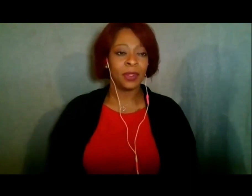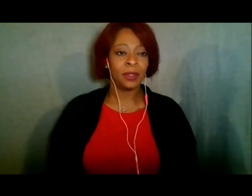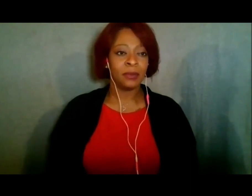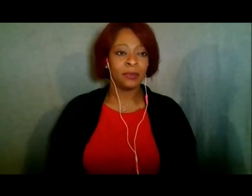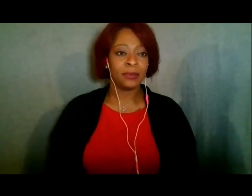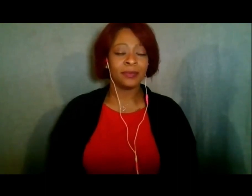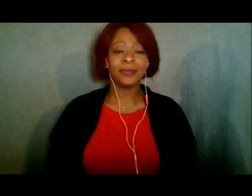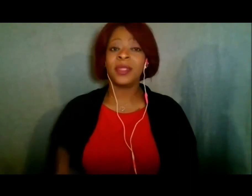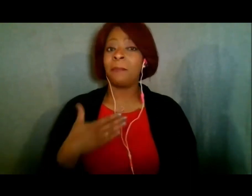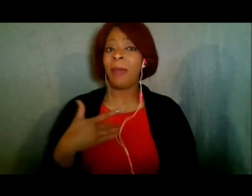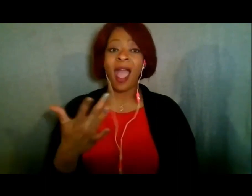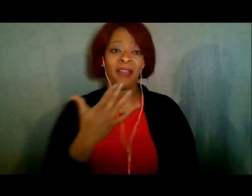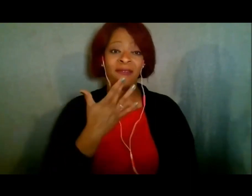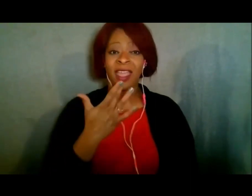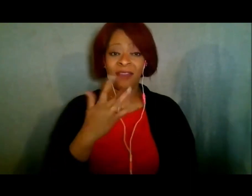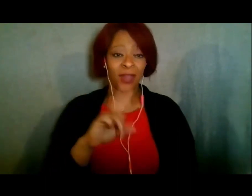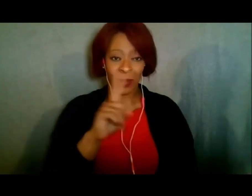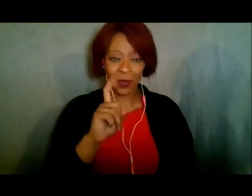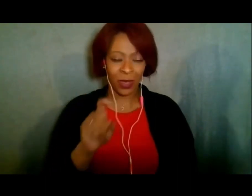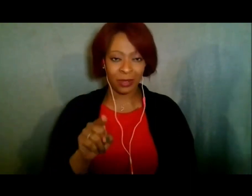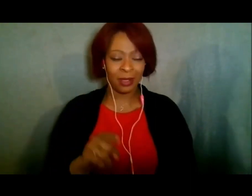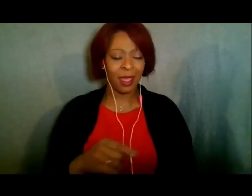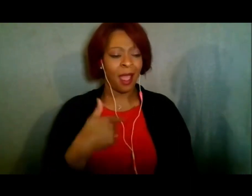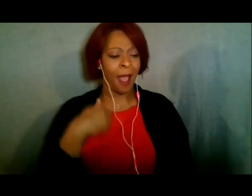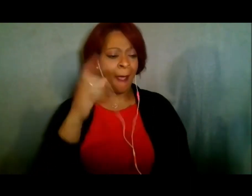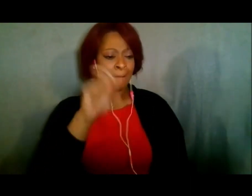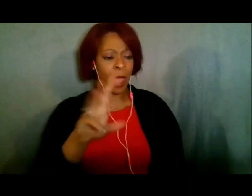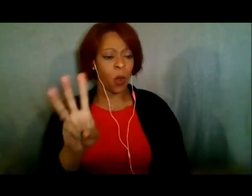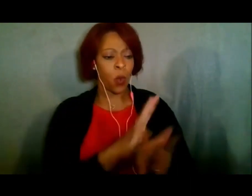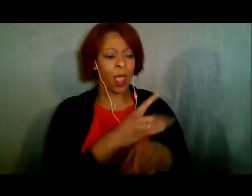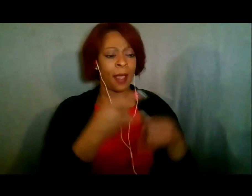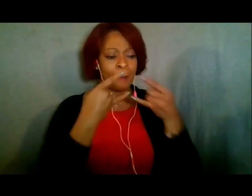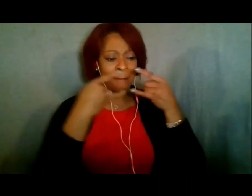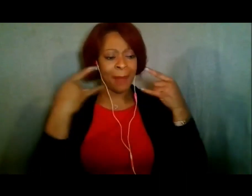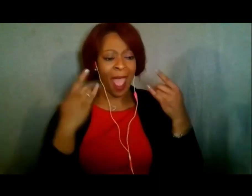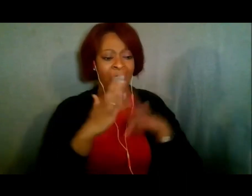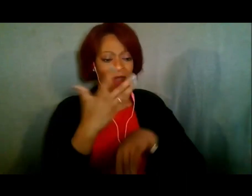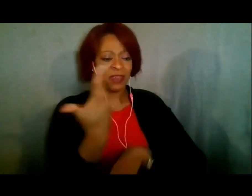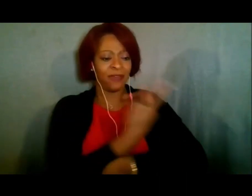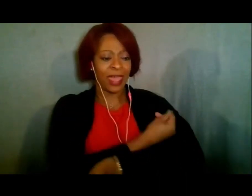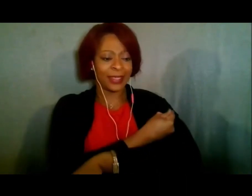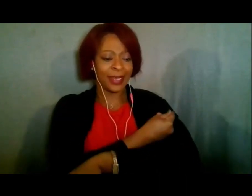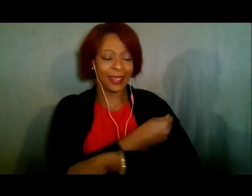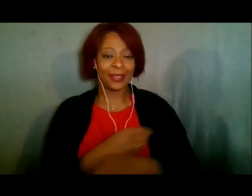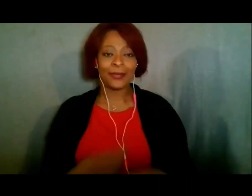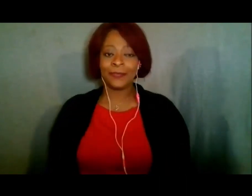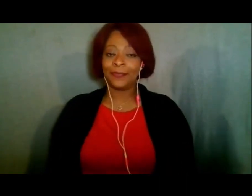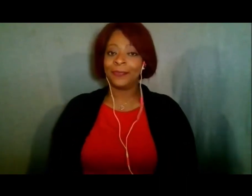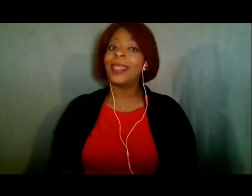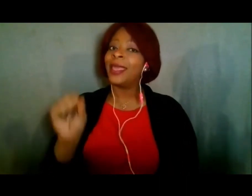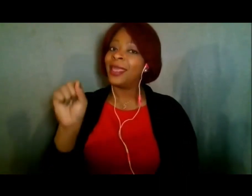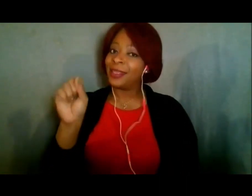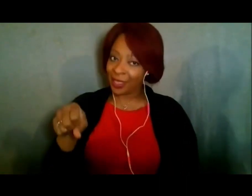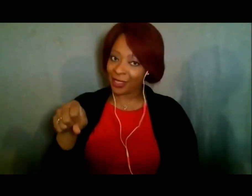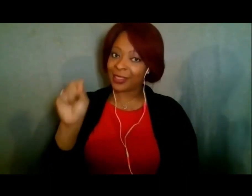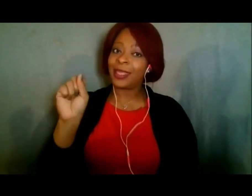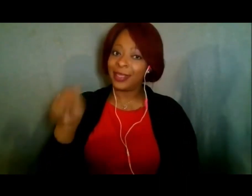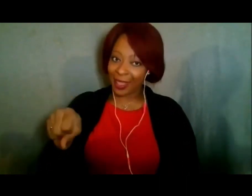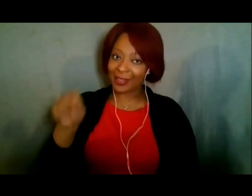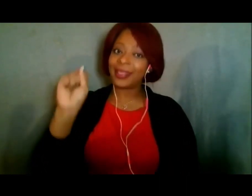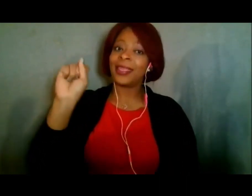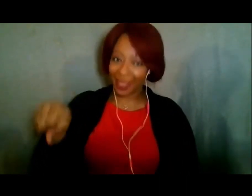My favorite question, do I have to wear my mask after I'm vaccinated? Yes, yes,